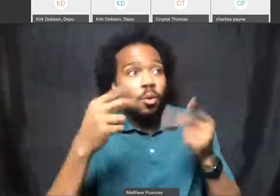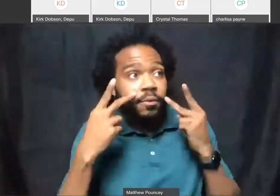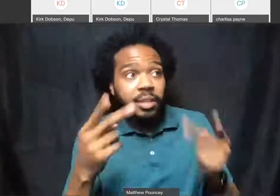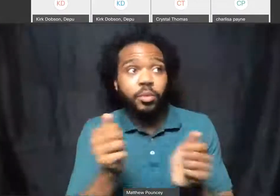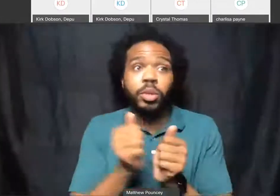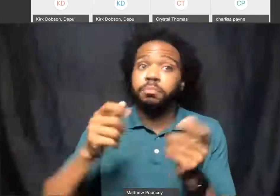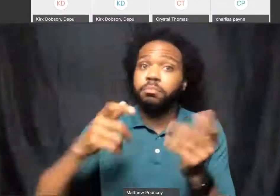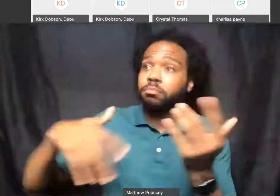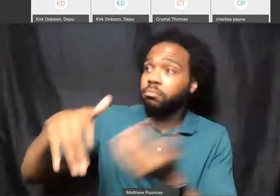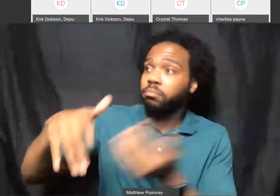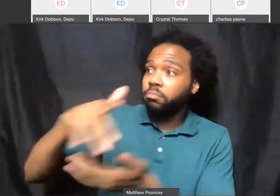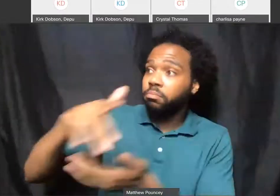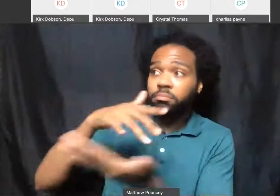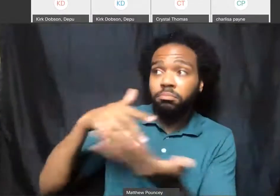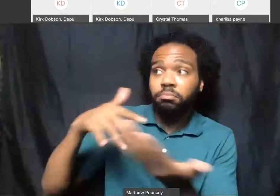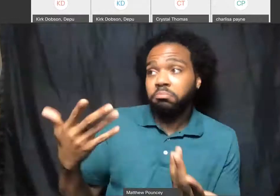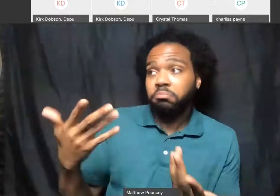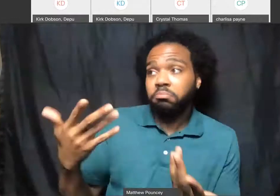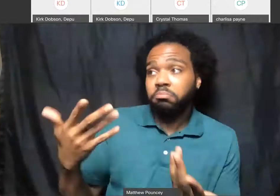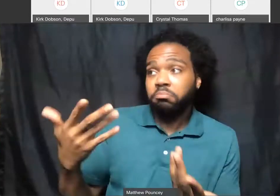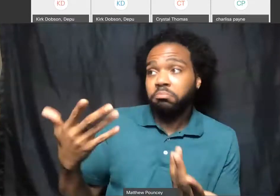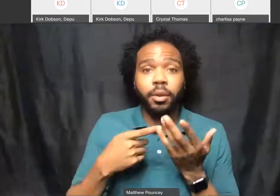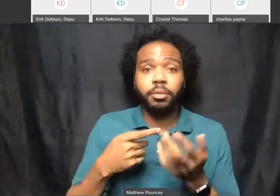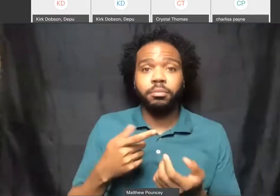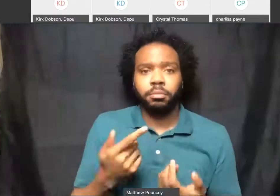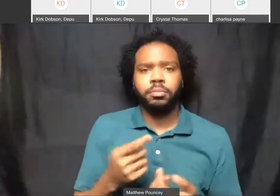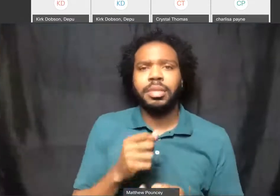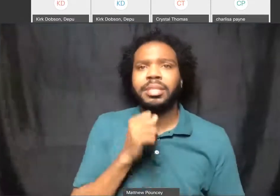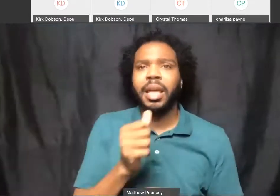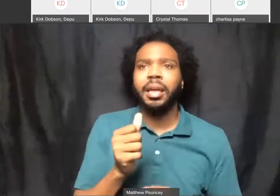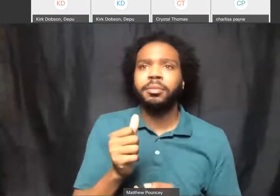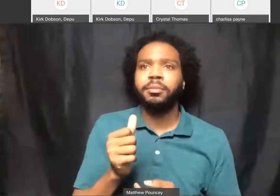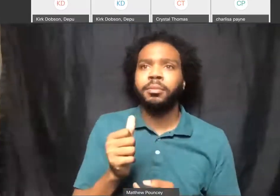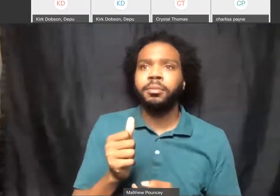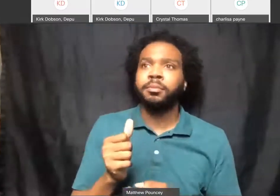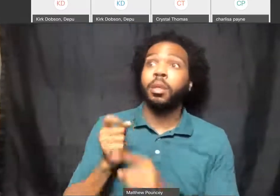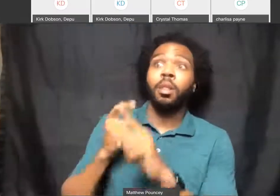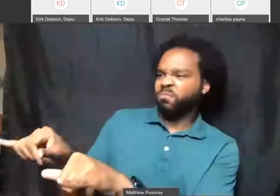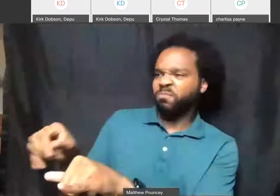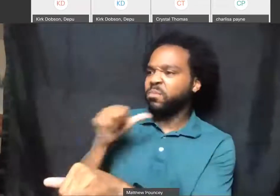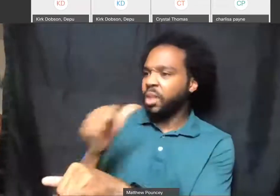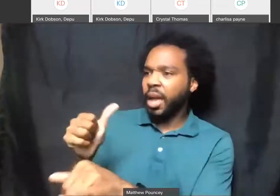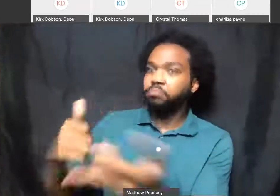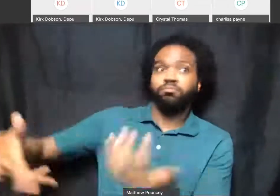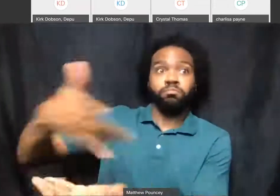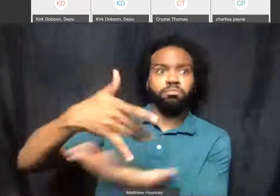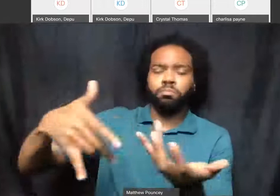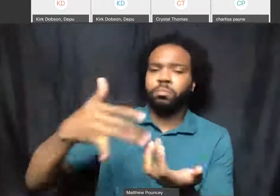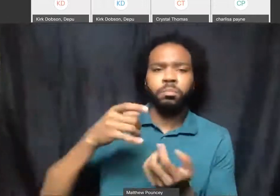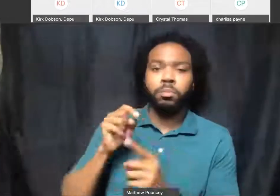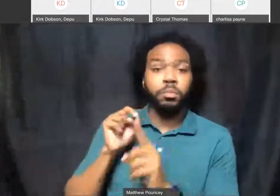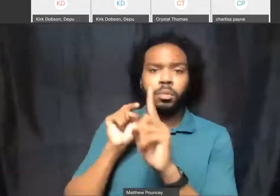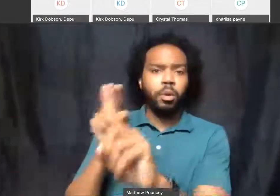It's not intended to be a directive to prevent people from engaging in activities based on their risk. It is intended to be a tool